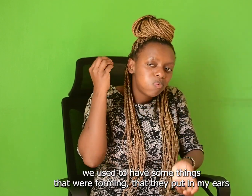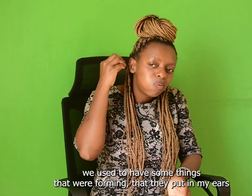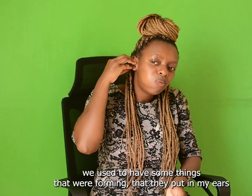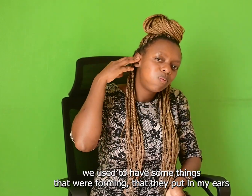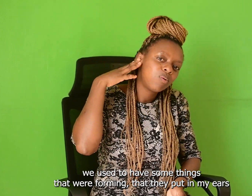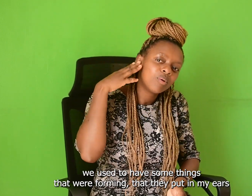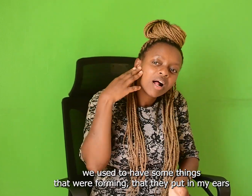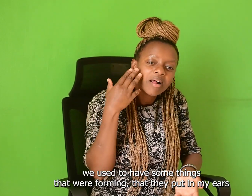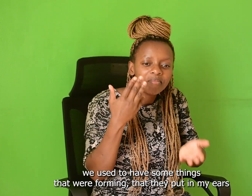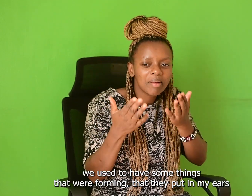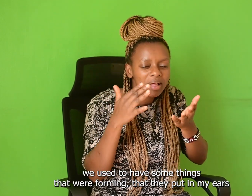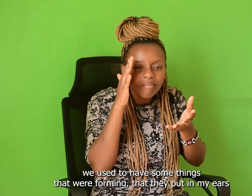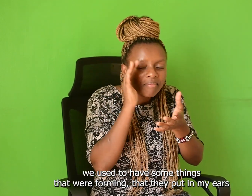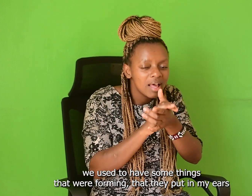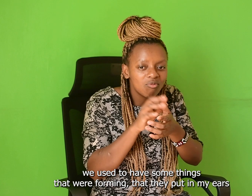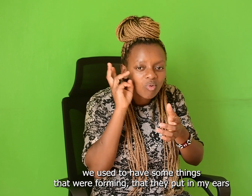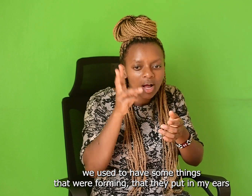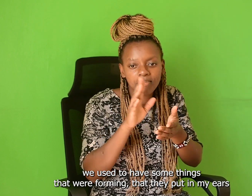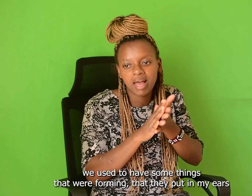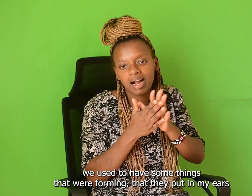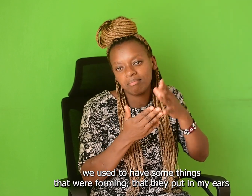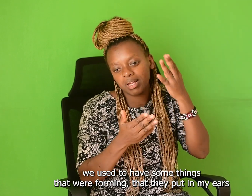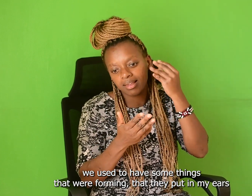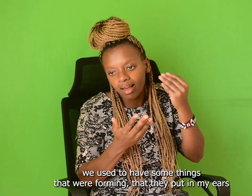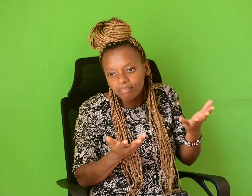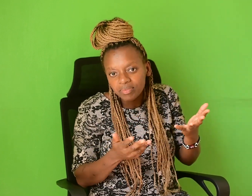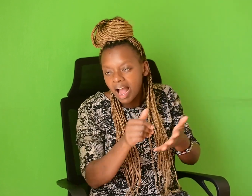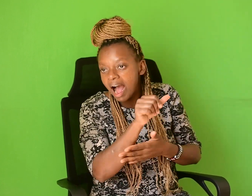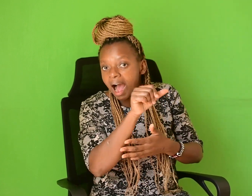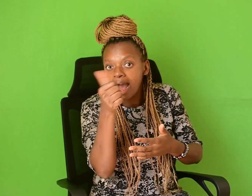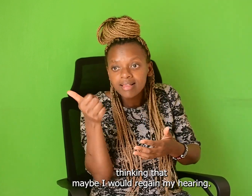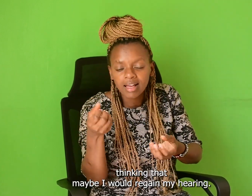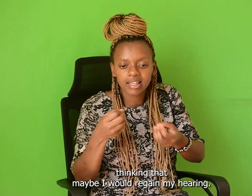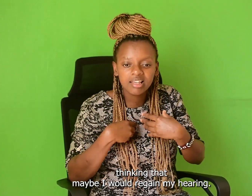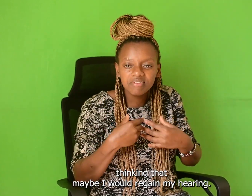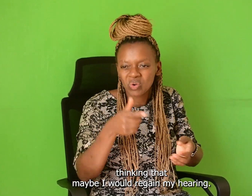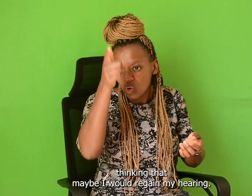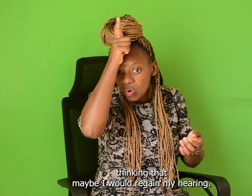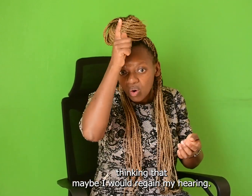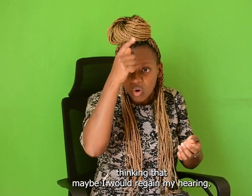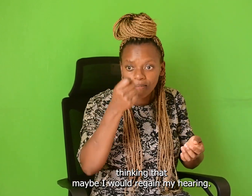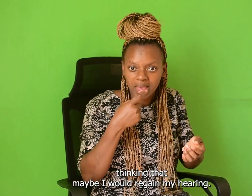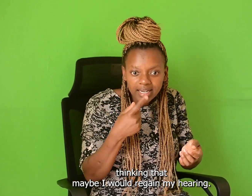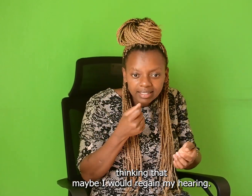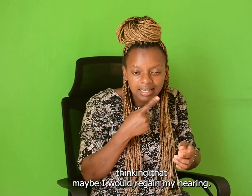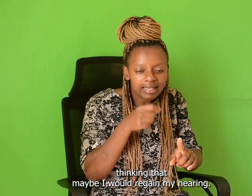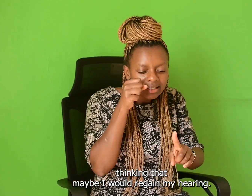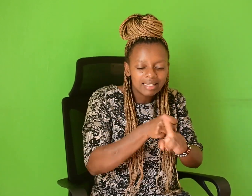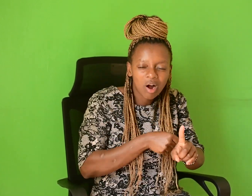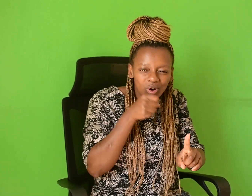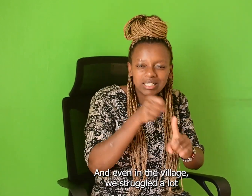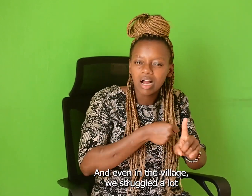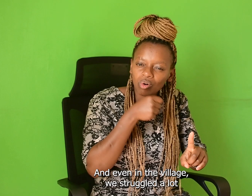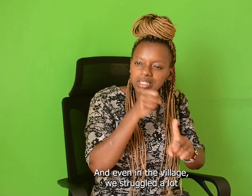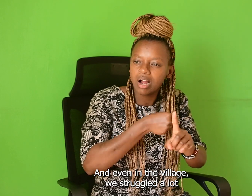some things that were foamy that they'd put in my ears, thinking that maybe I would regain my hearing. And even in the